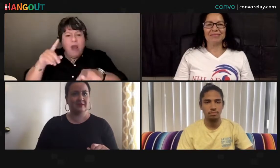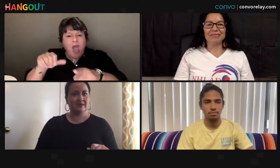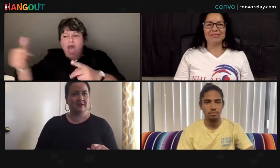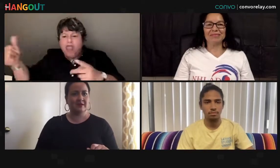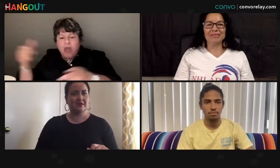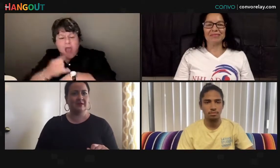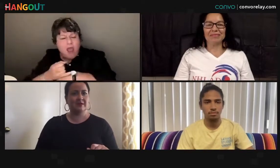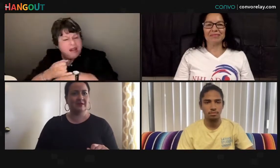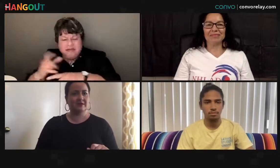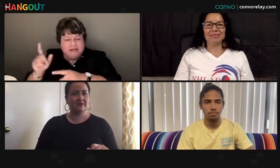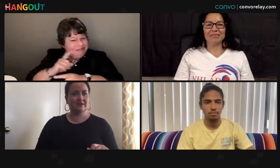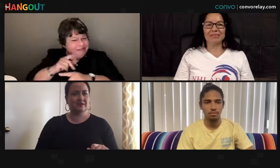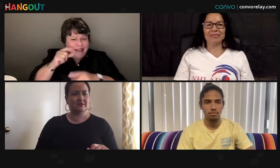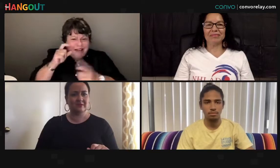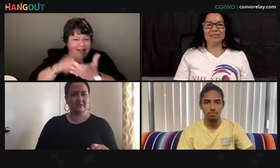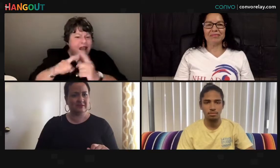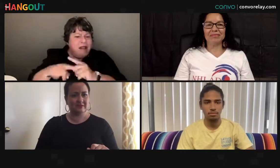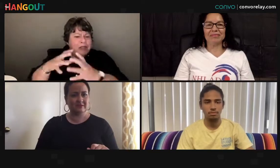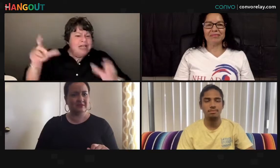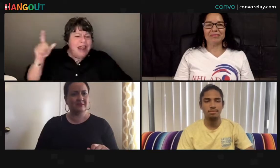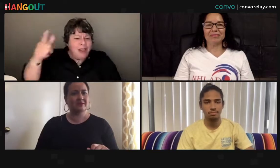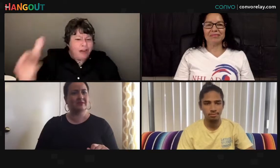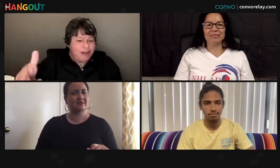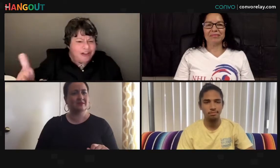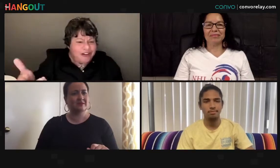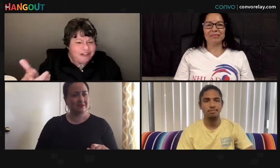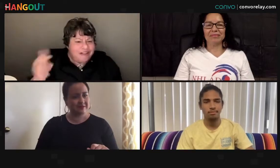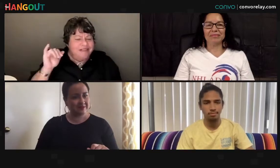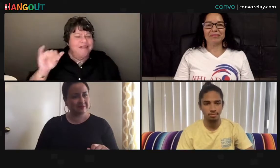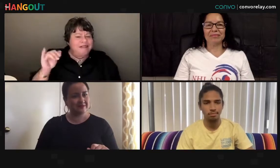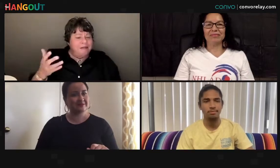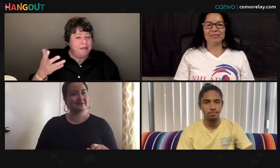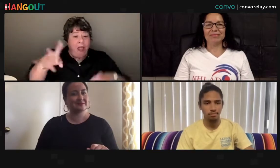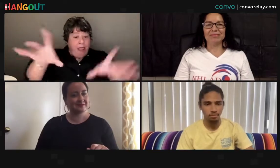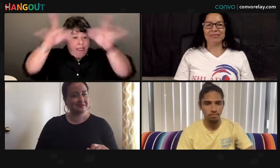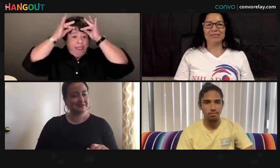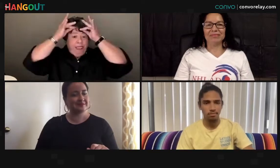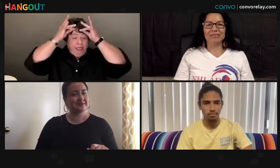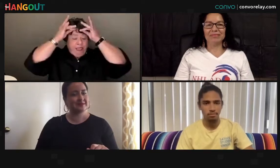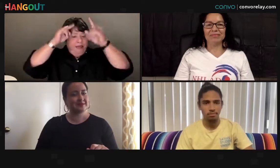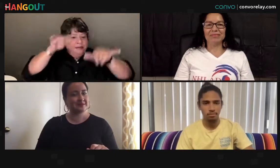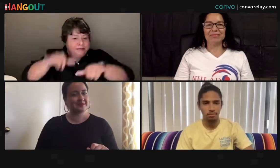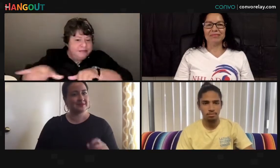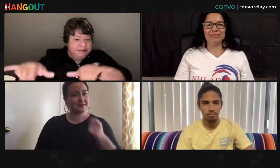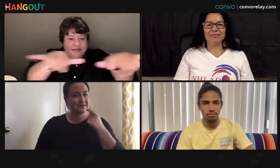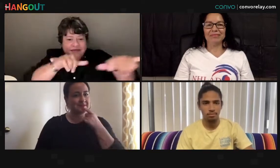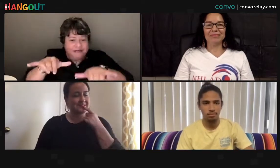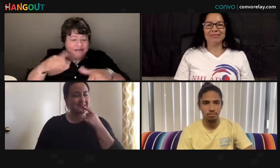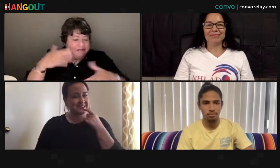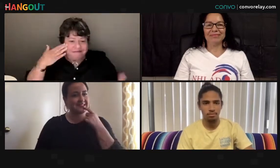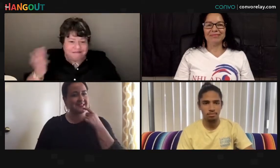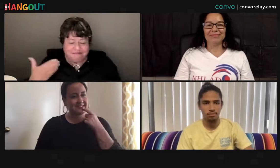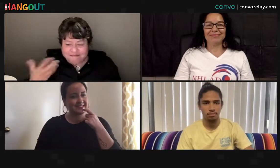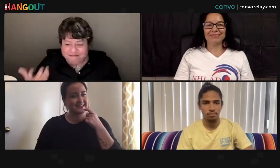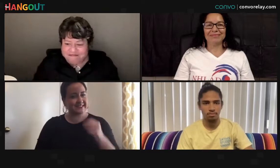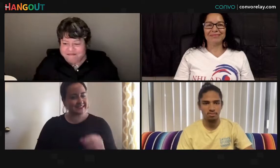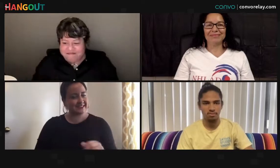individuals finally broke into the movie scene, but not other countries, right? They didn't break into the movie scene until years later.